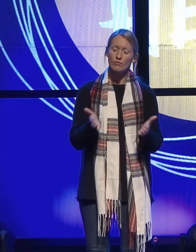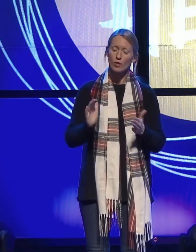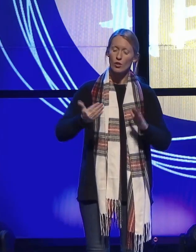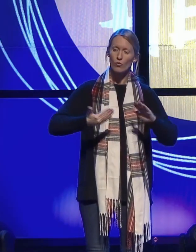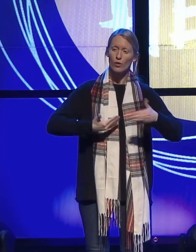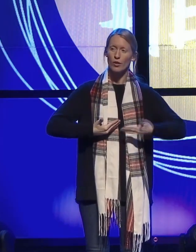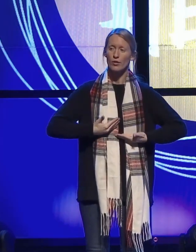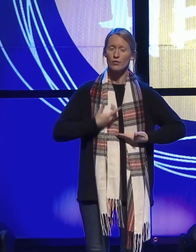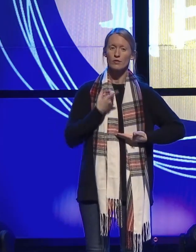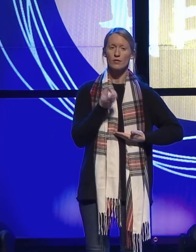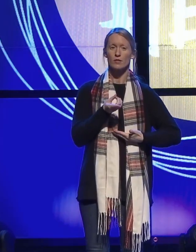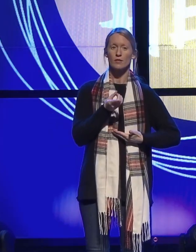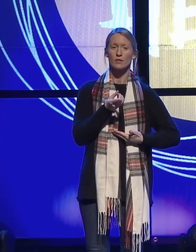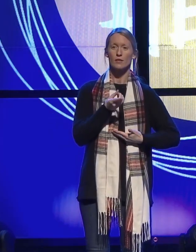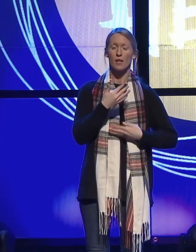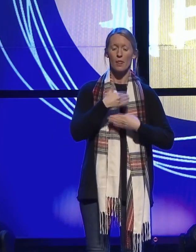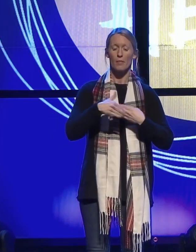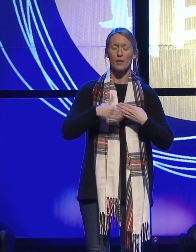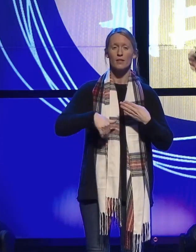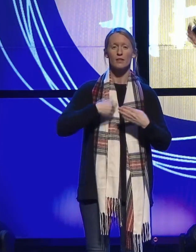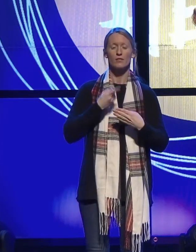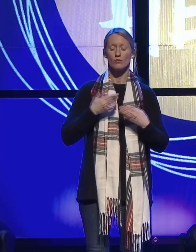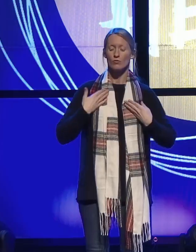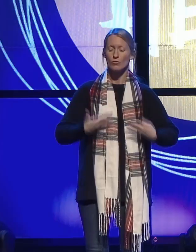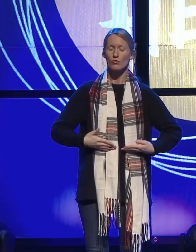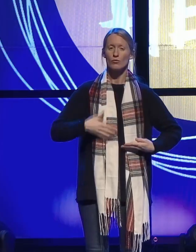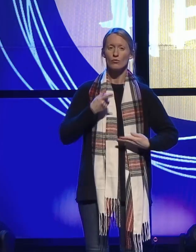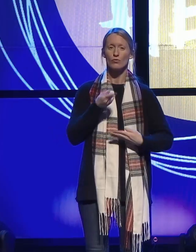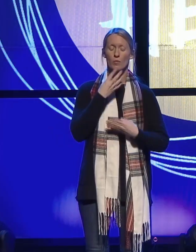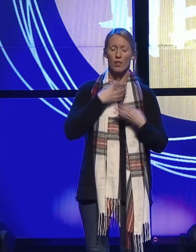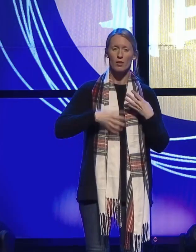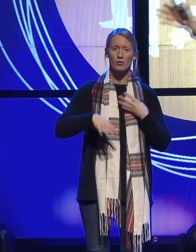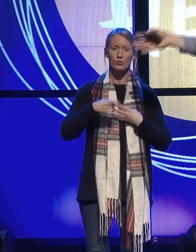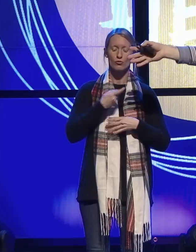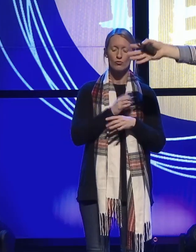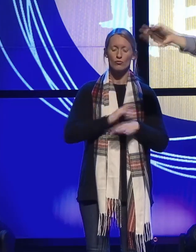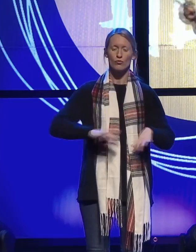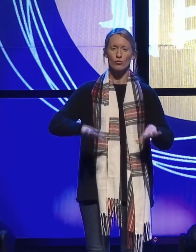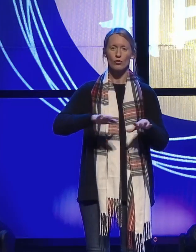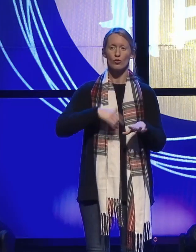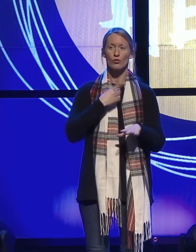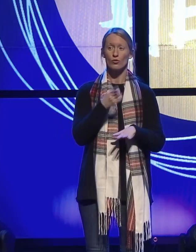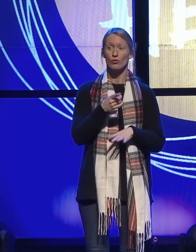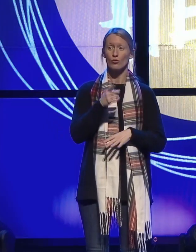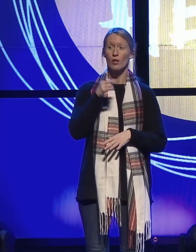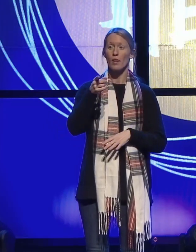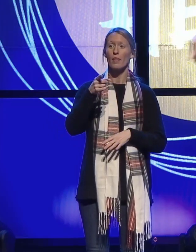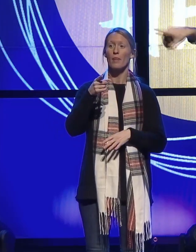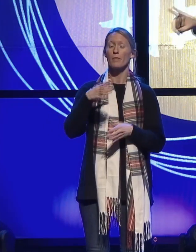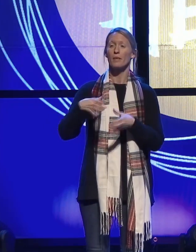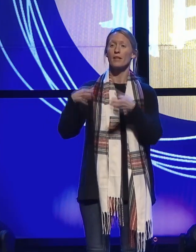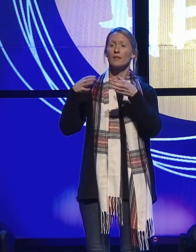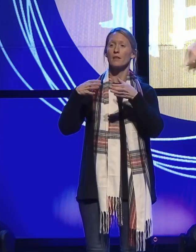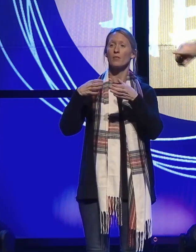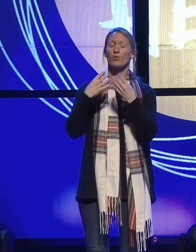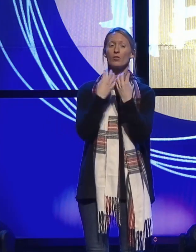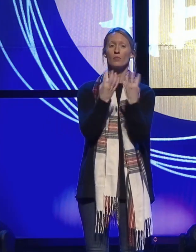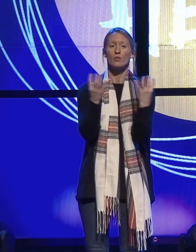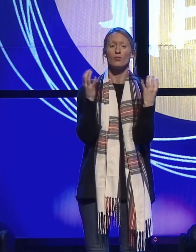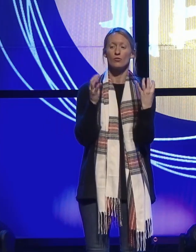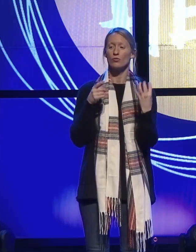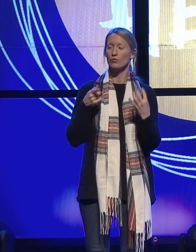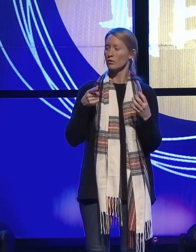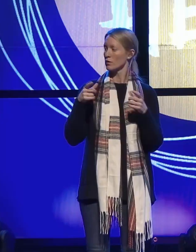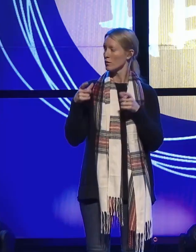to the table. The body of Christ broken for you, the blood of Christ shed for you. You can be served at the side tables, the back tables if you're in the bleachers, or at your tables